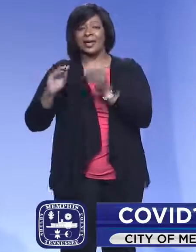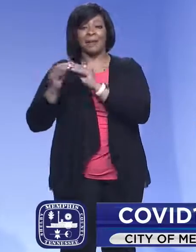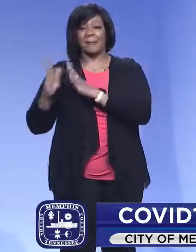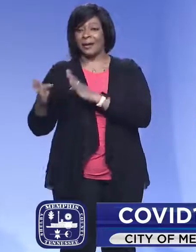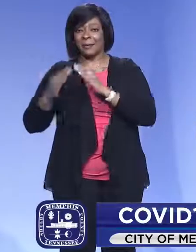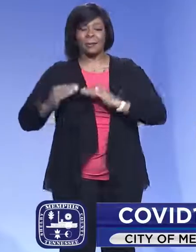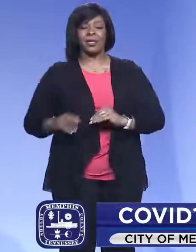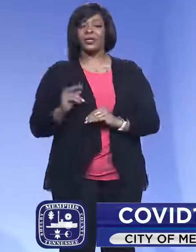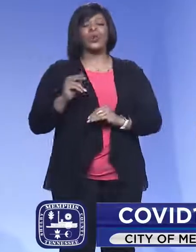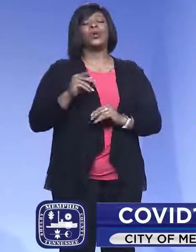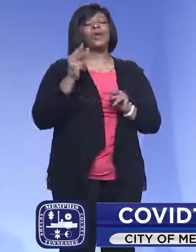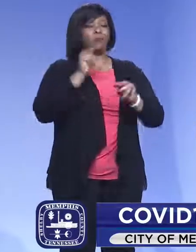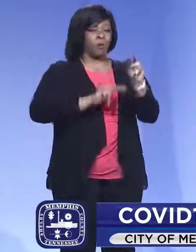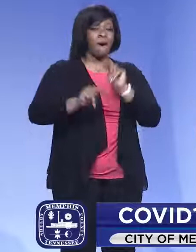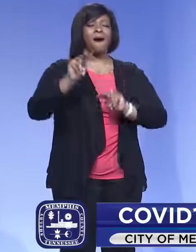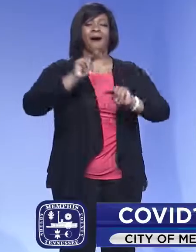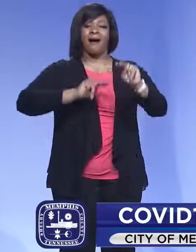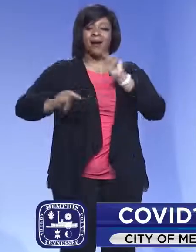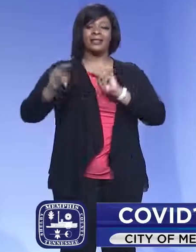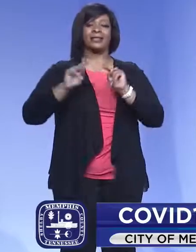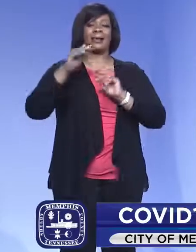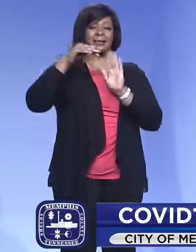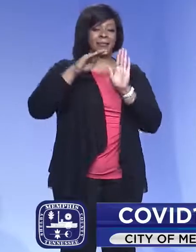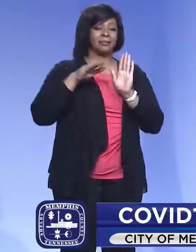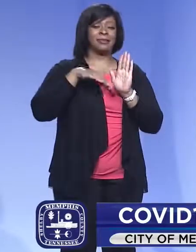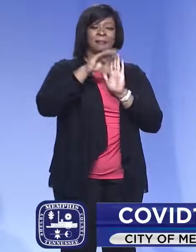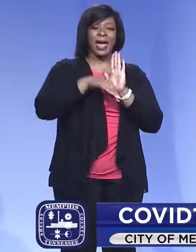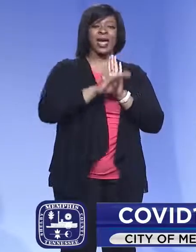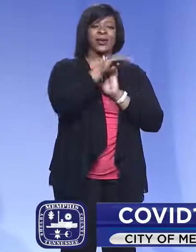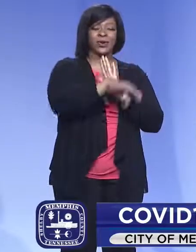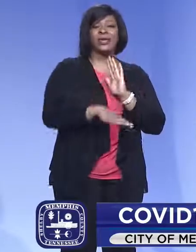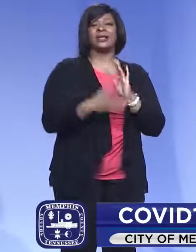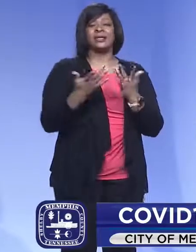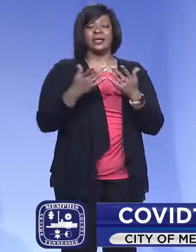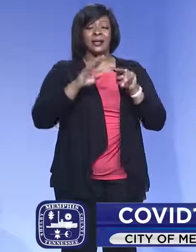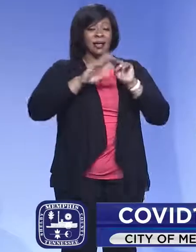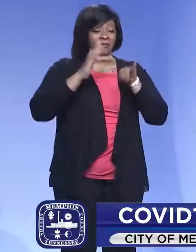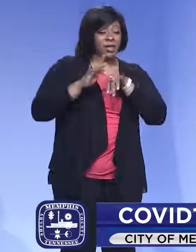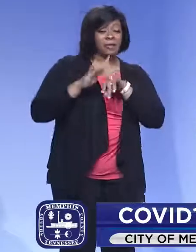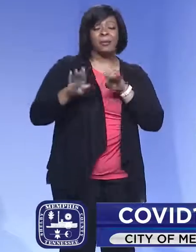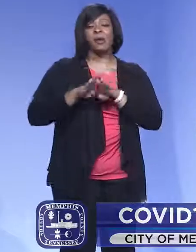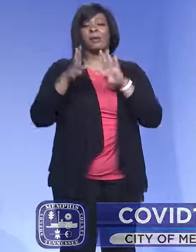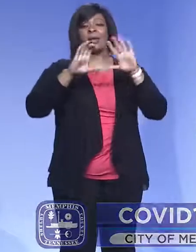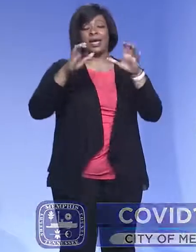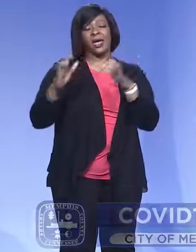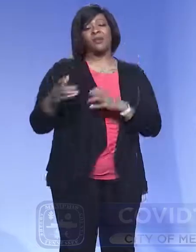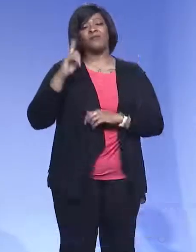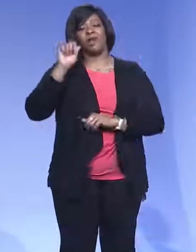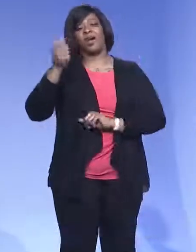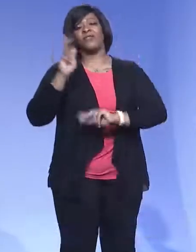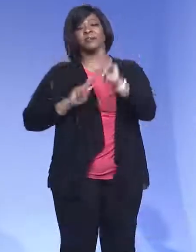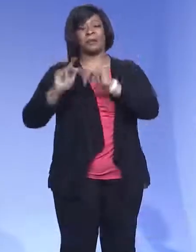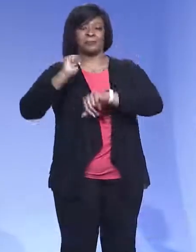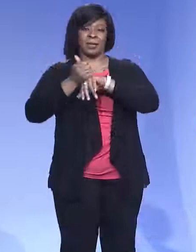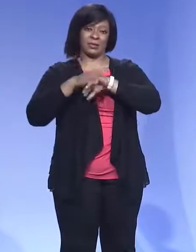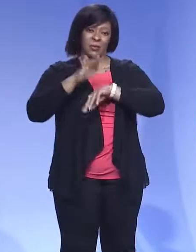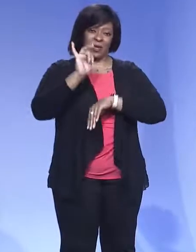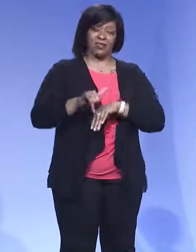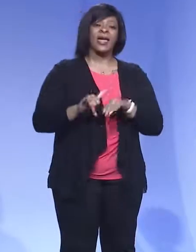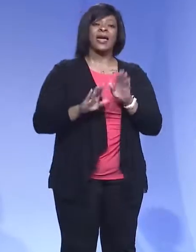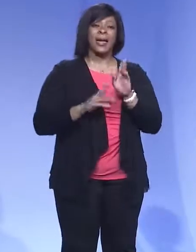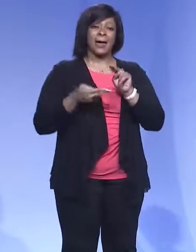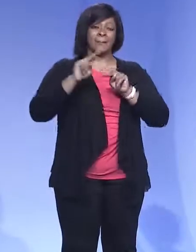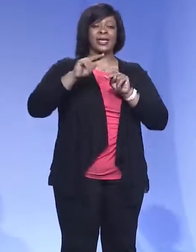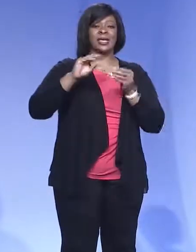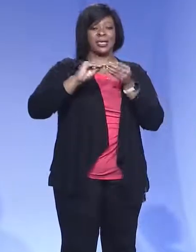You're constantly watching the patterns of uptake and opening up those categories based on that uptake as well